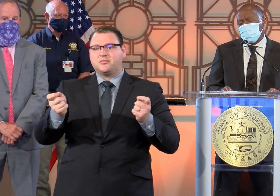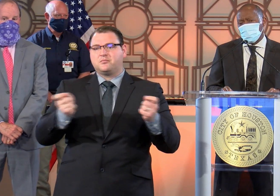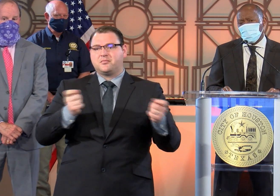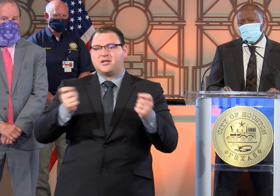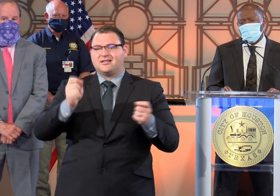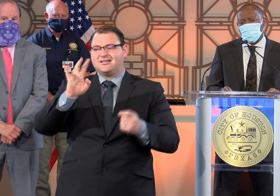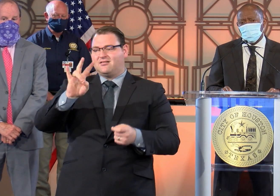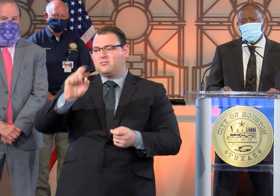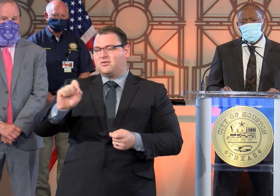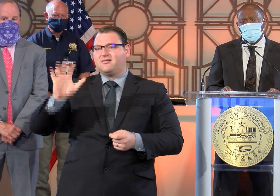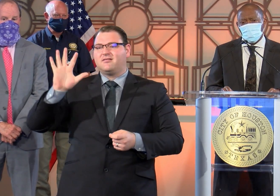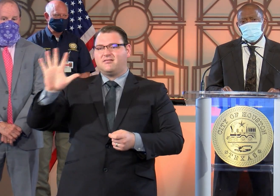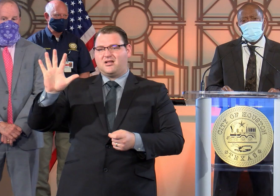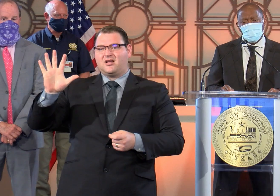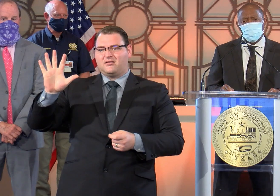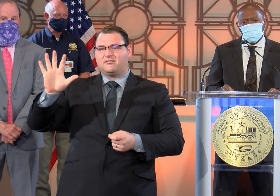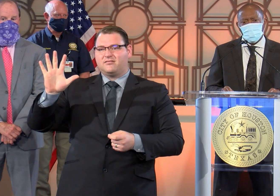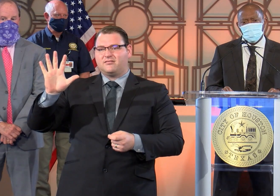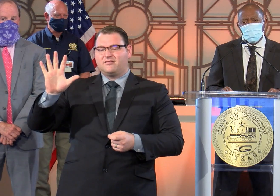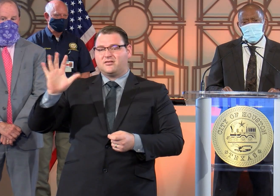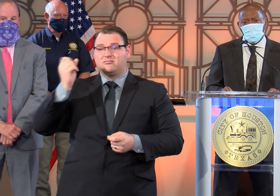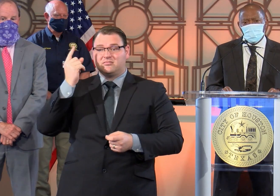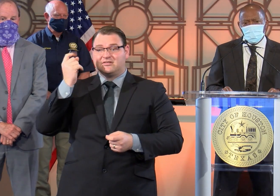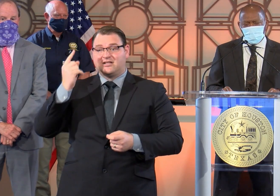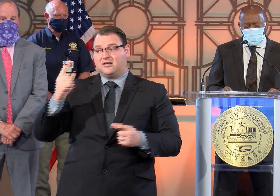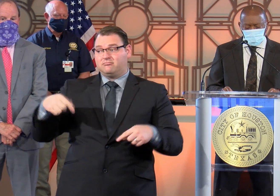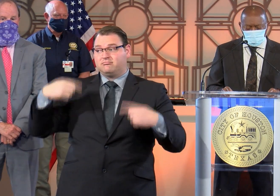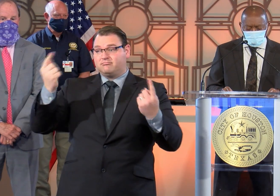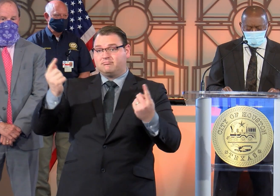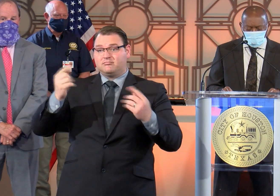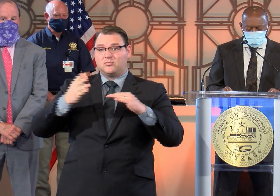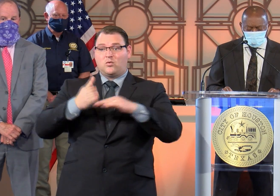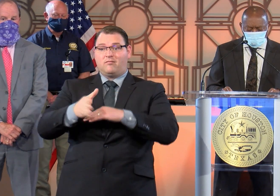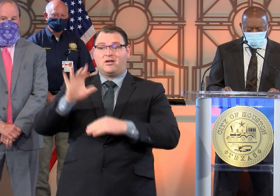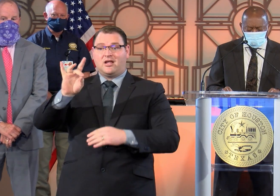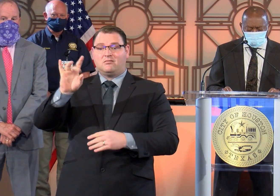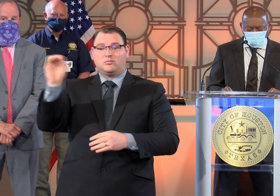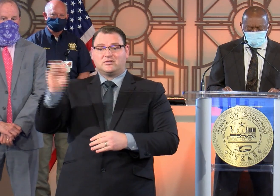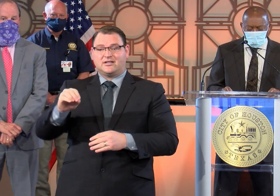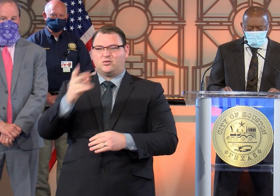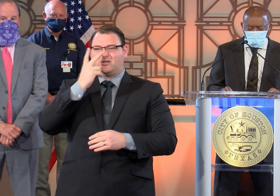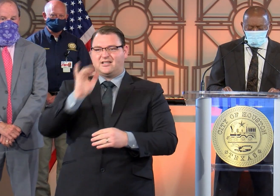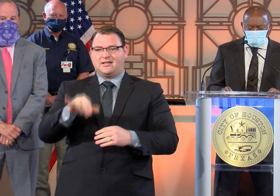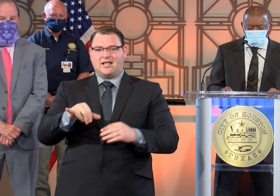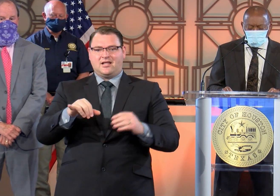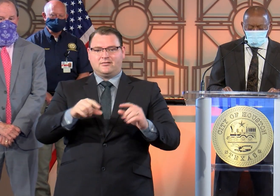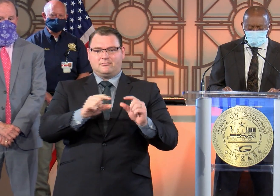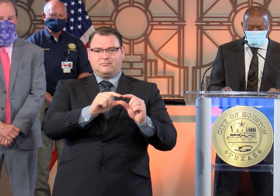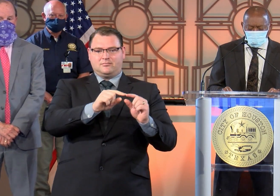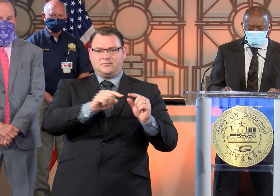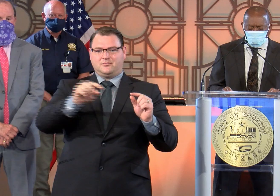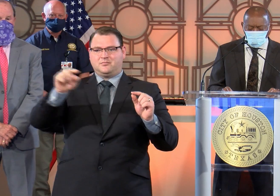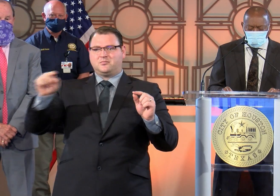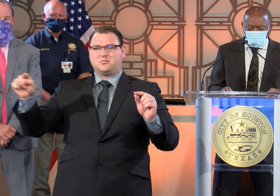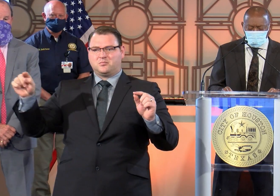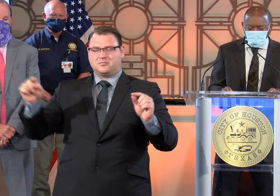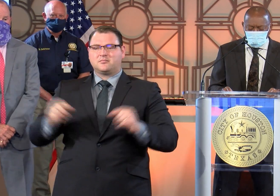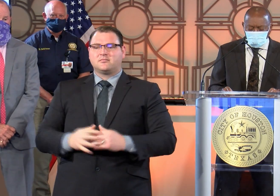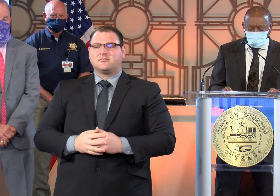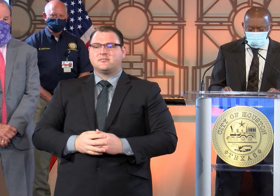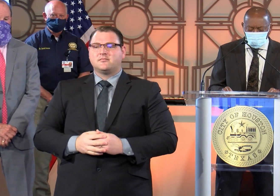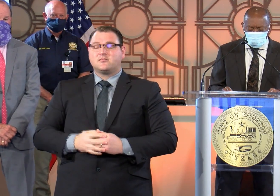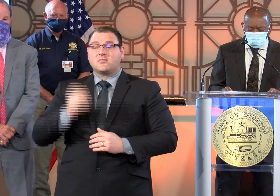but quite frankly, it's been more than 8%, as you can see on the chart. The year